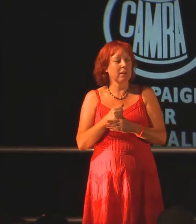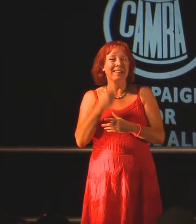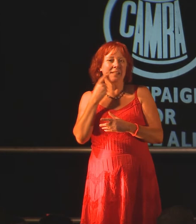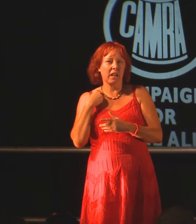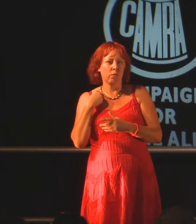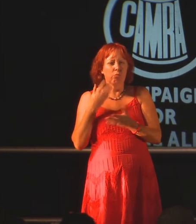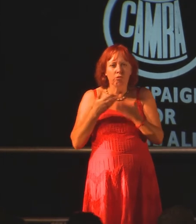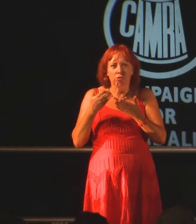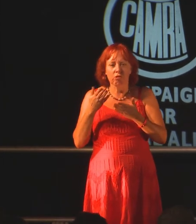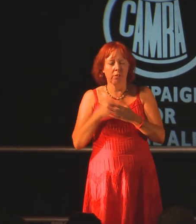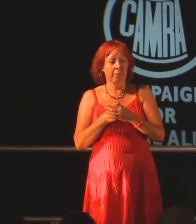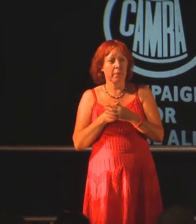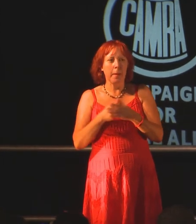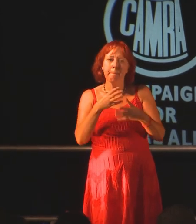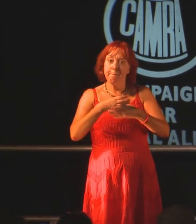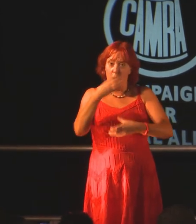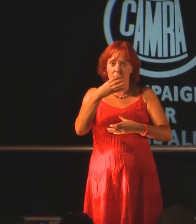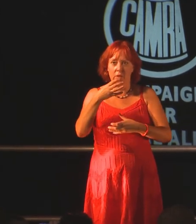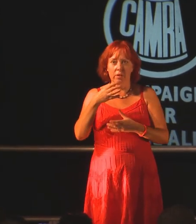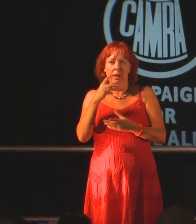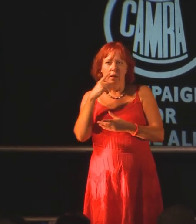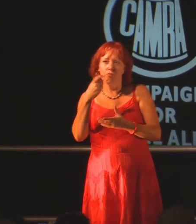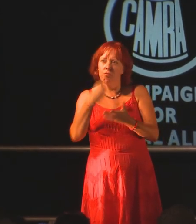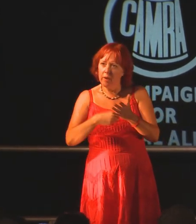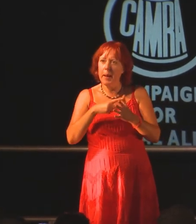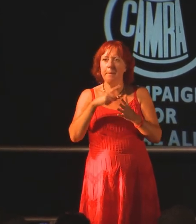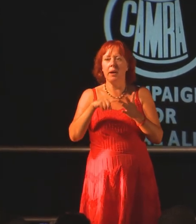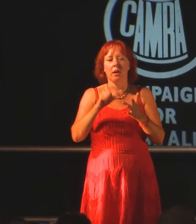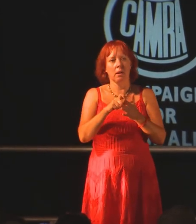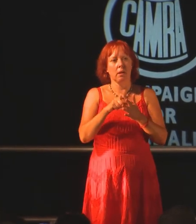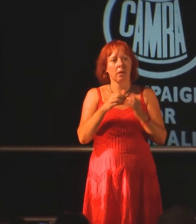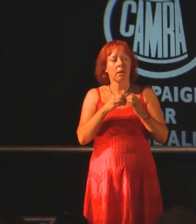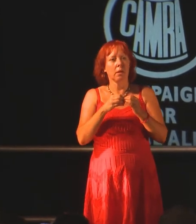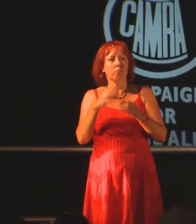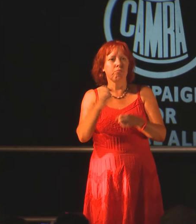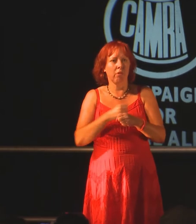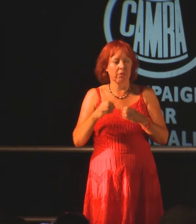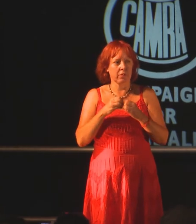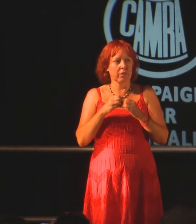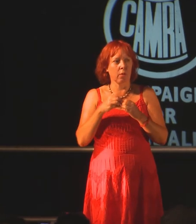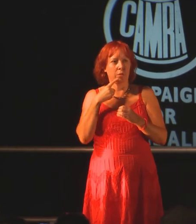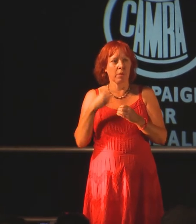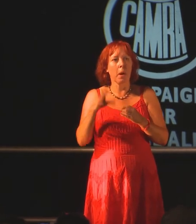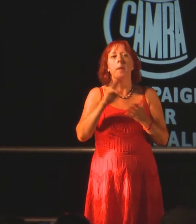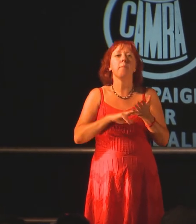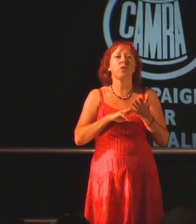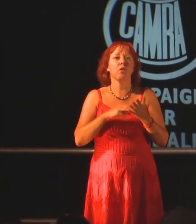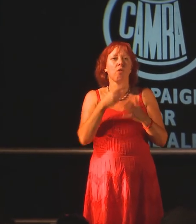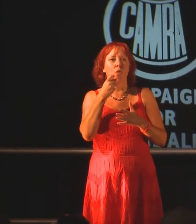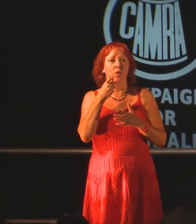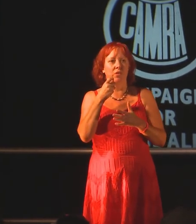Yesterday we judged bottle conditioned beer, real ale in a bottle. The bronze goes to Molson